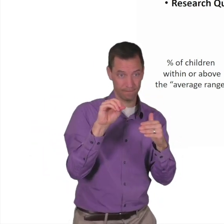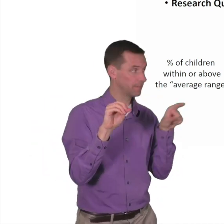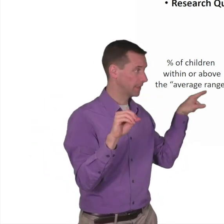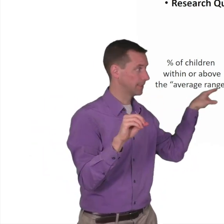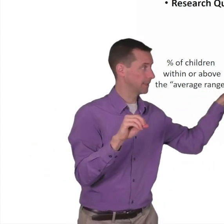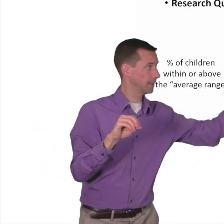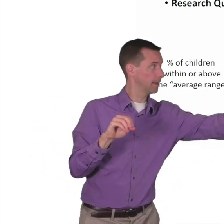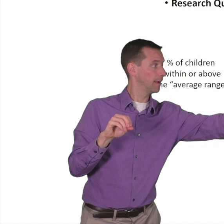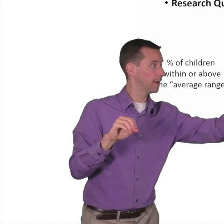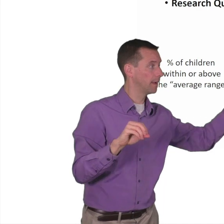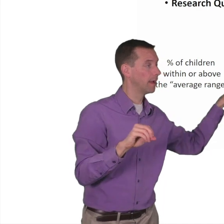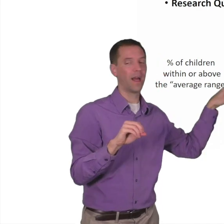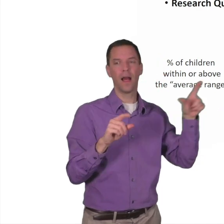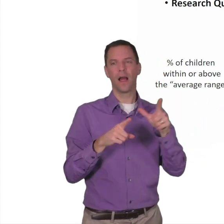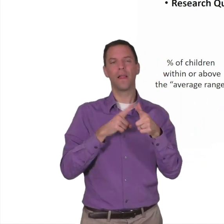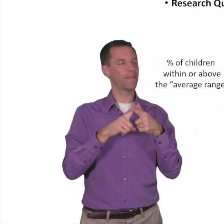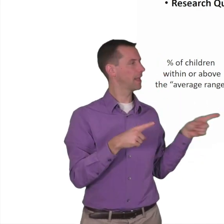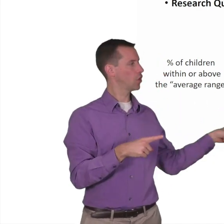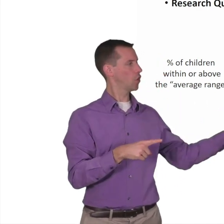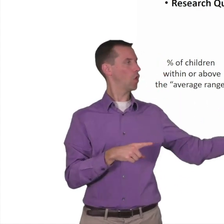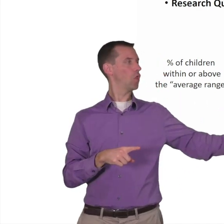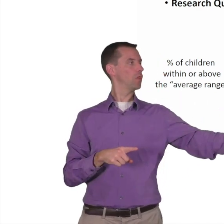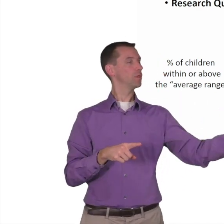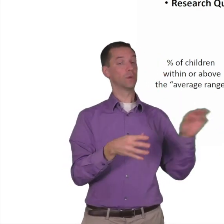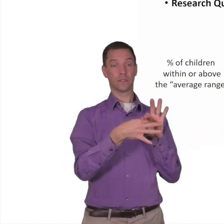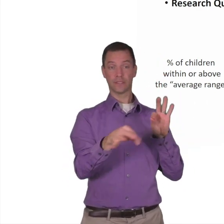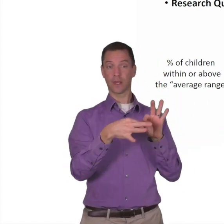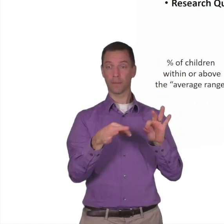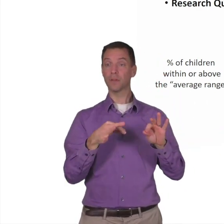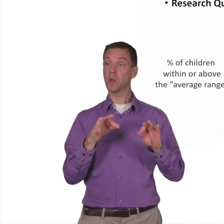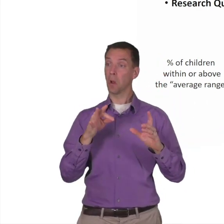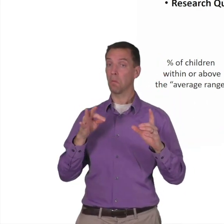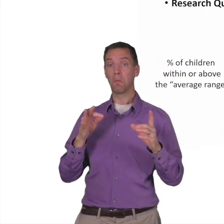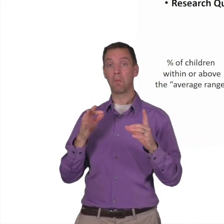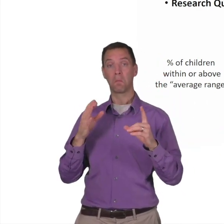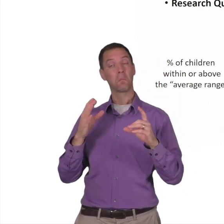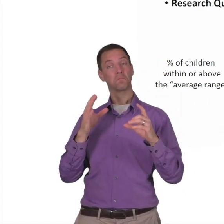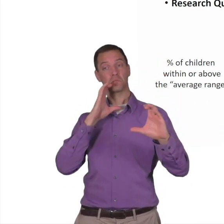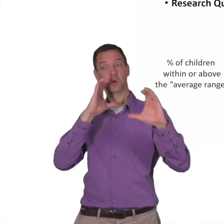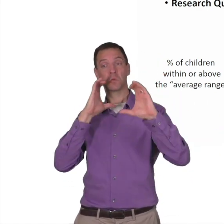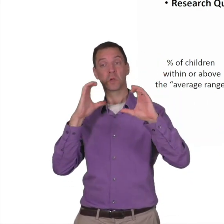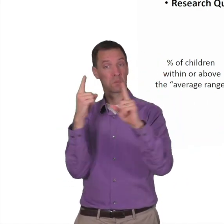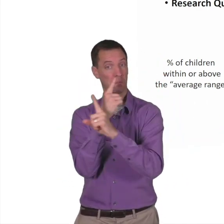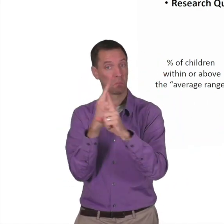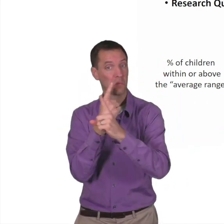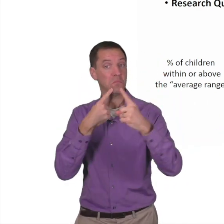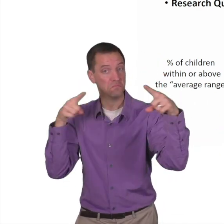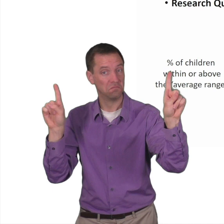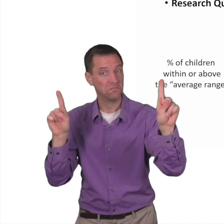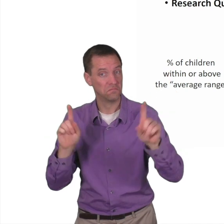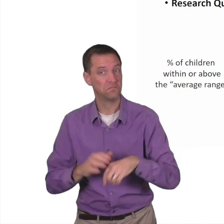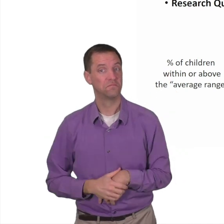participants' beliefs are close to this line at 50, then in fact those statements are communicating